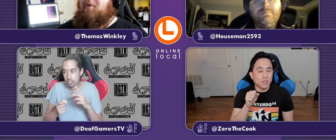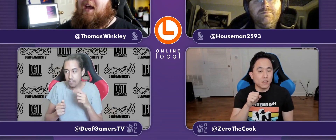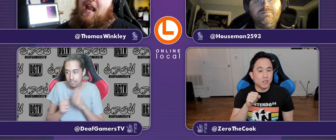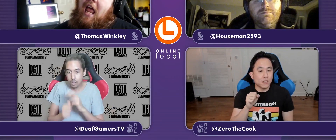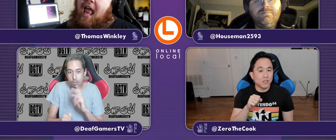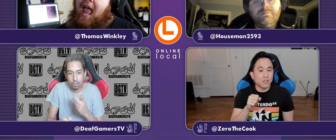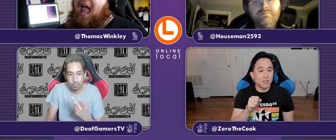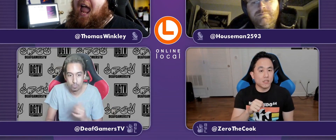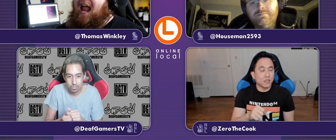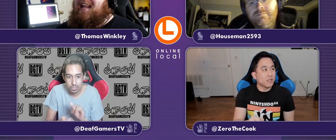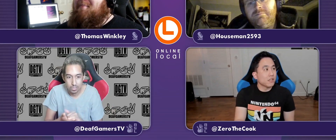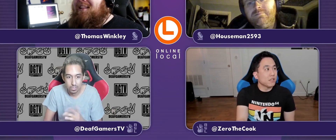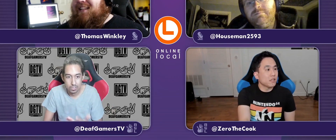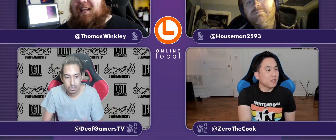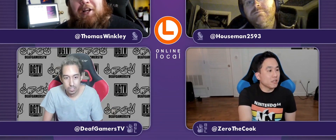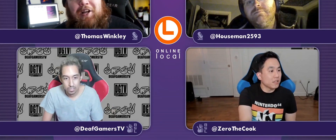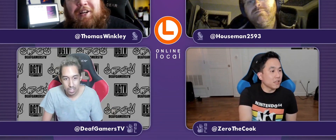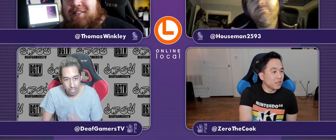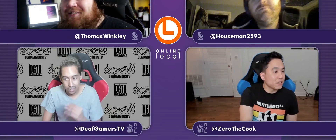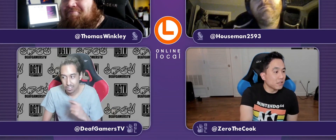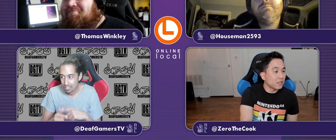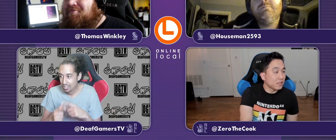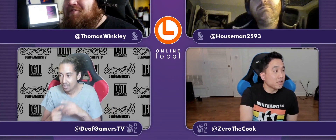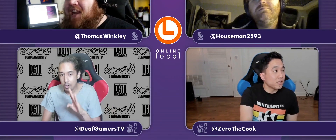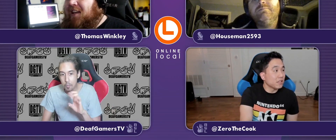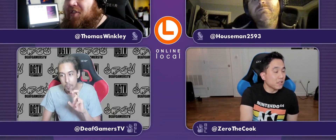seen hitman, right? And hitman's in here taking third